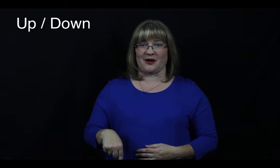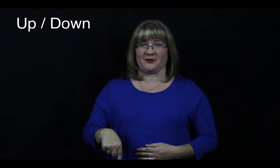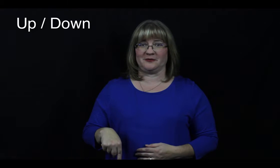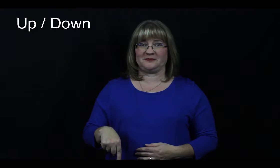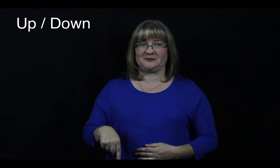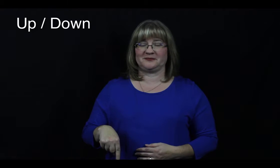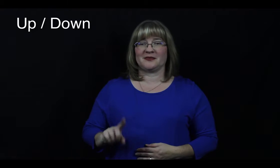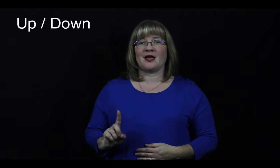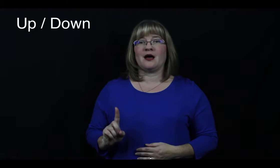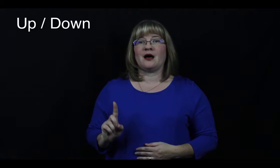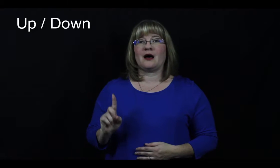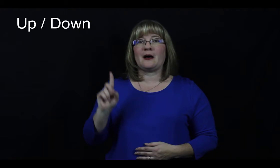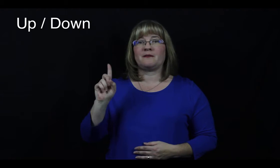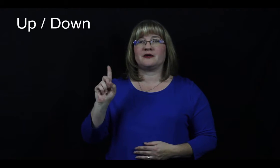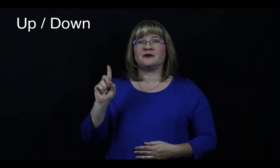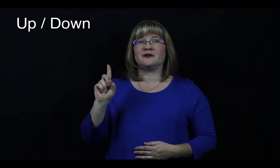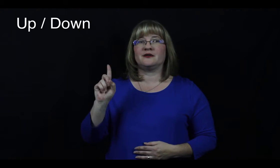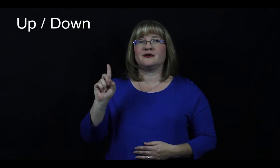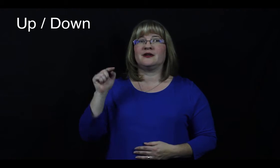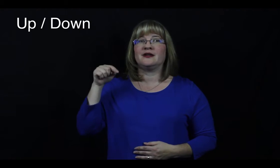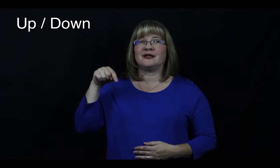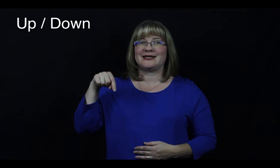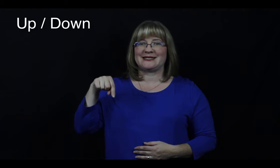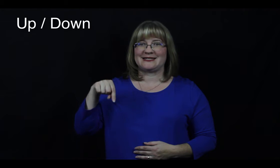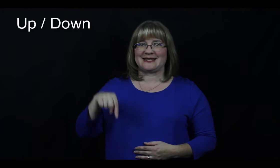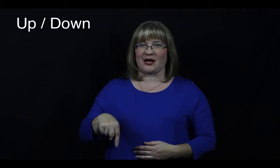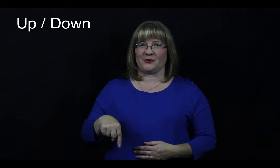down. Up, down.